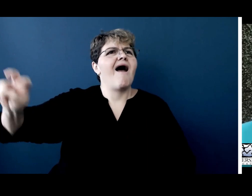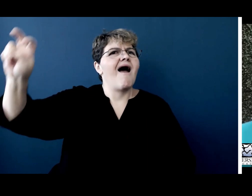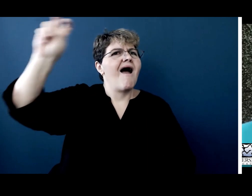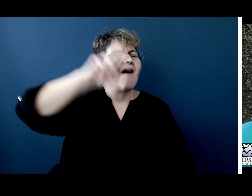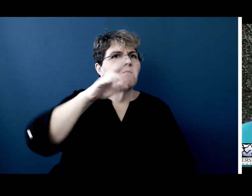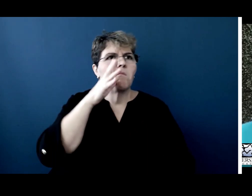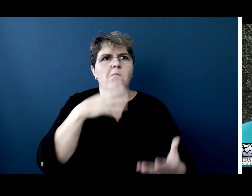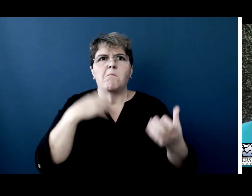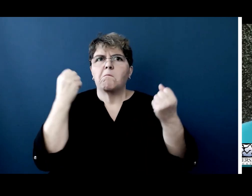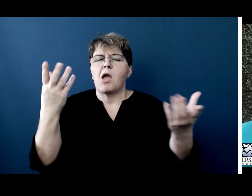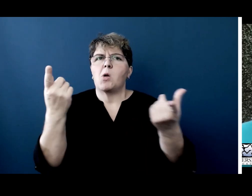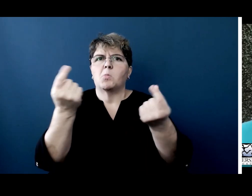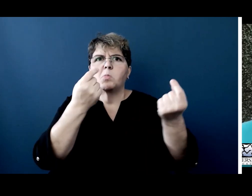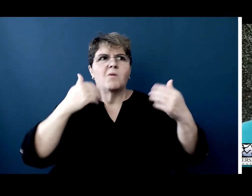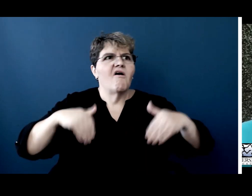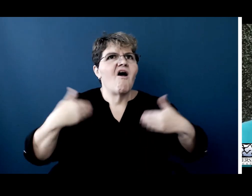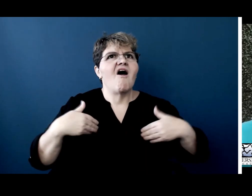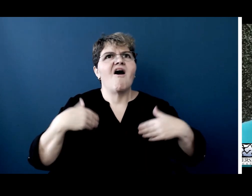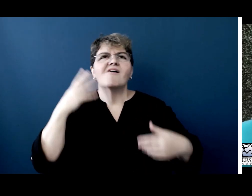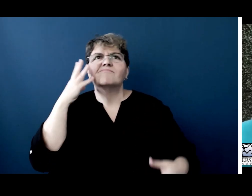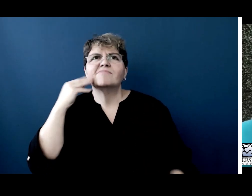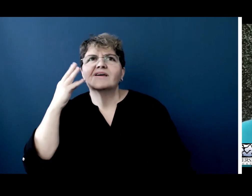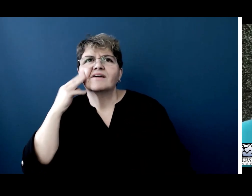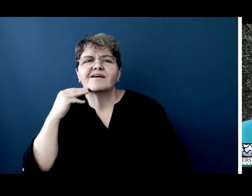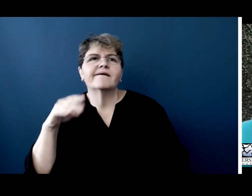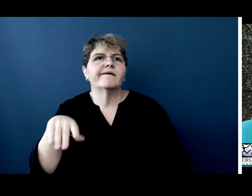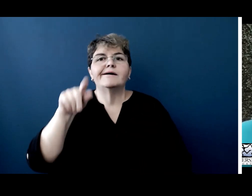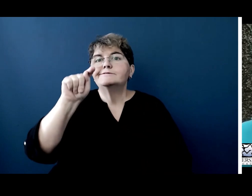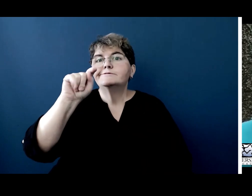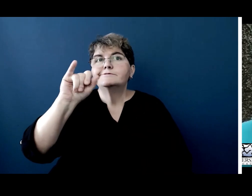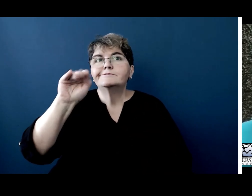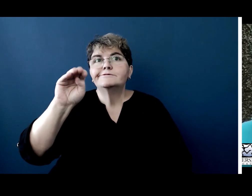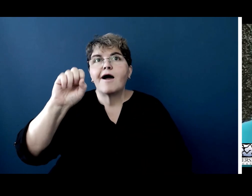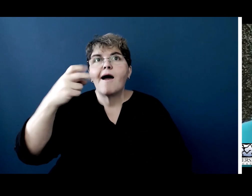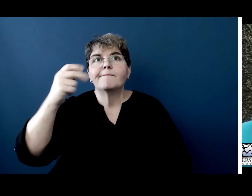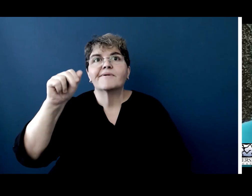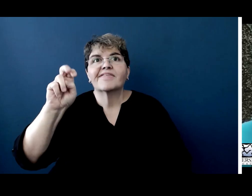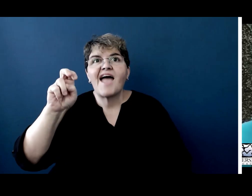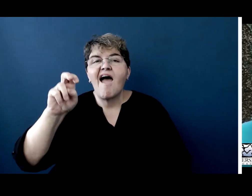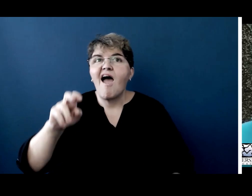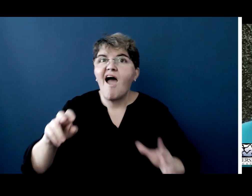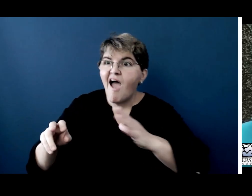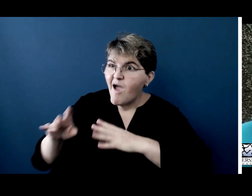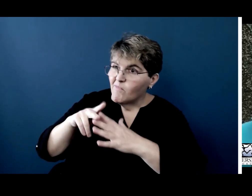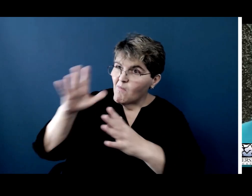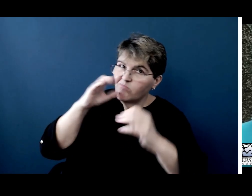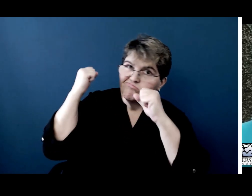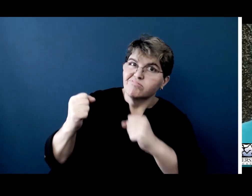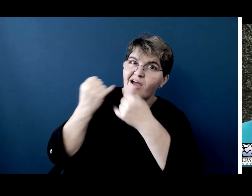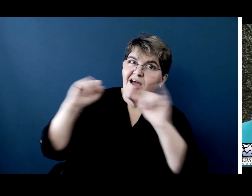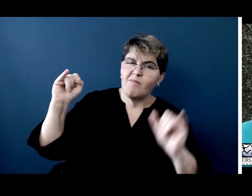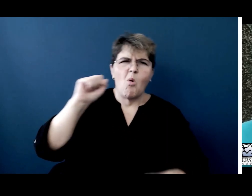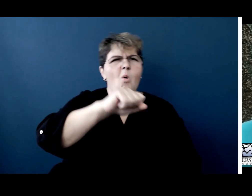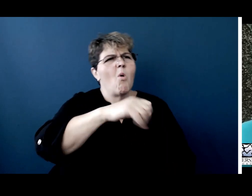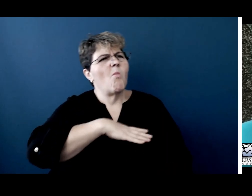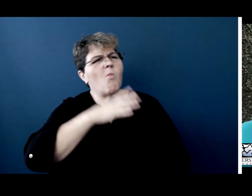the laundry, cook. She was a really independent person, it sounded Very like. independent. Yeah. But now it's tough because